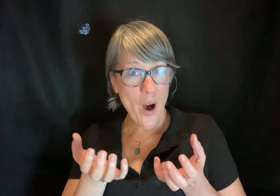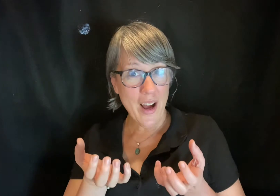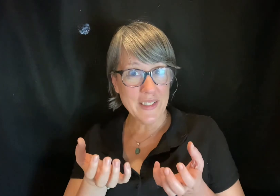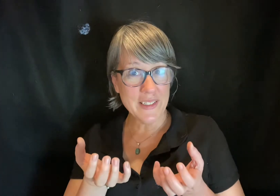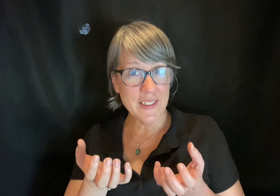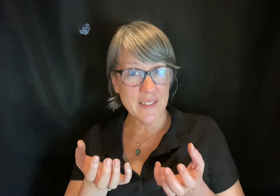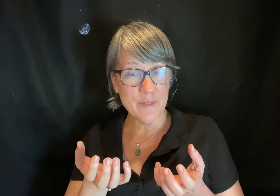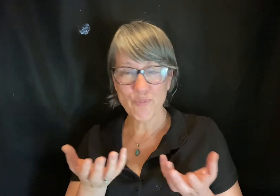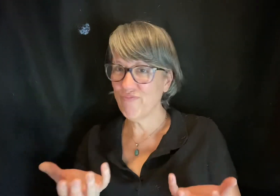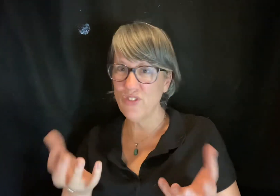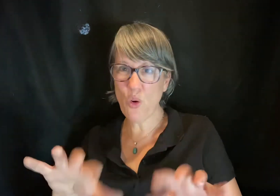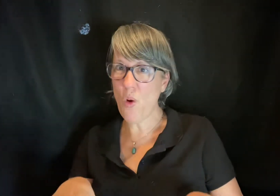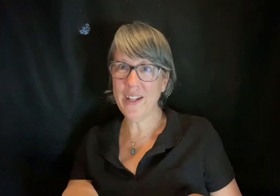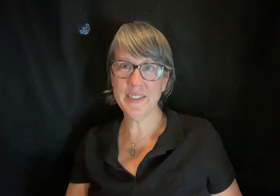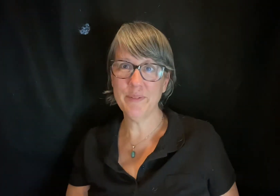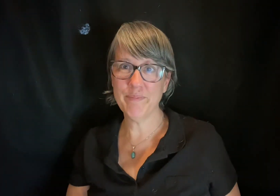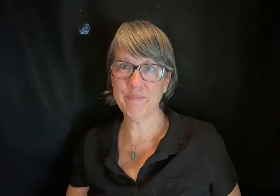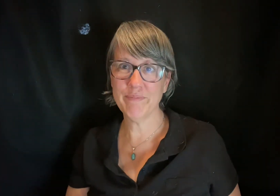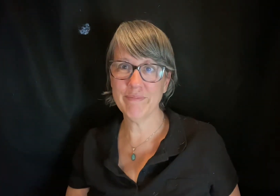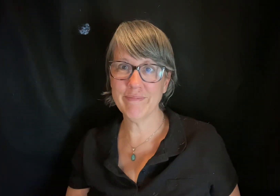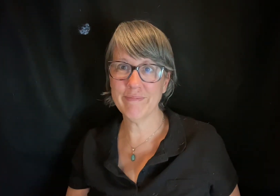Want. Don't want.